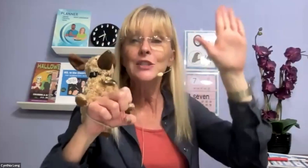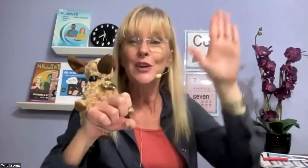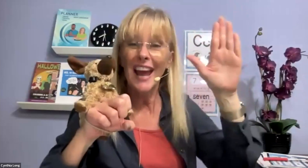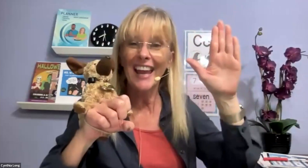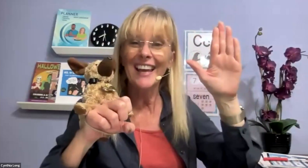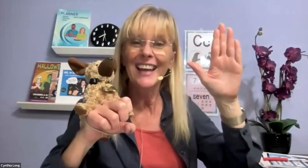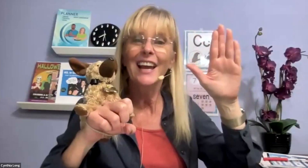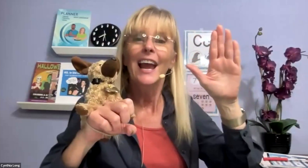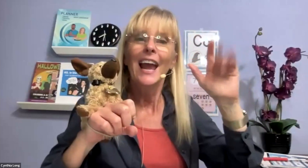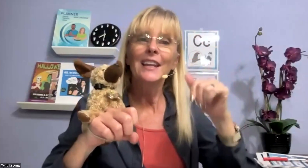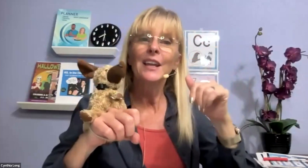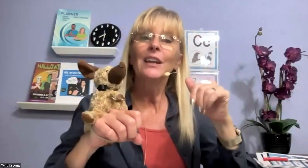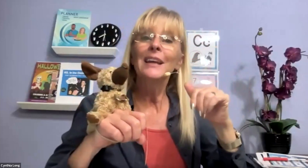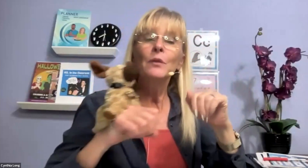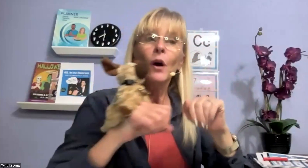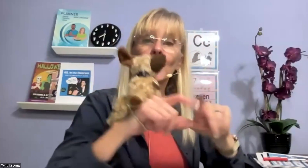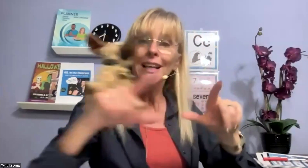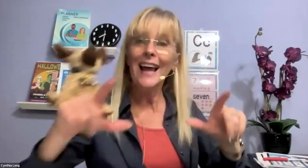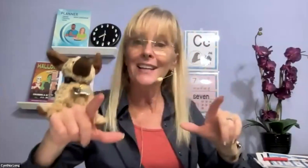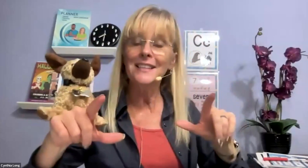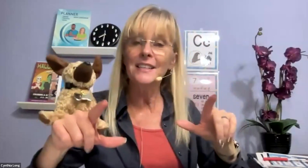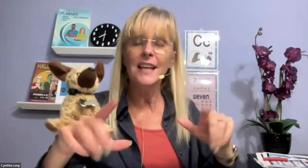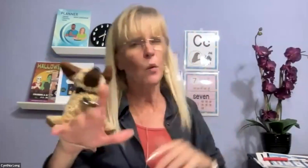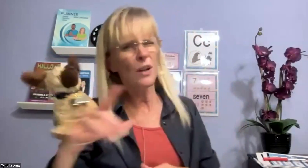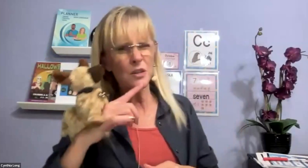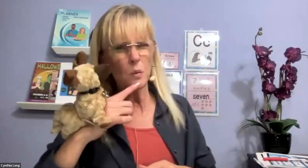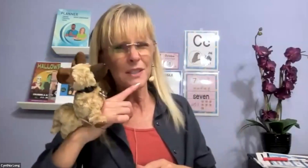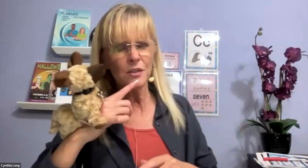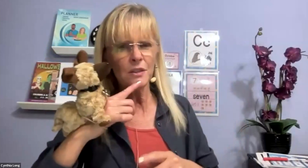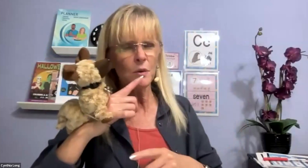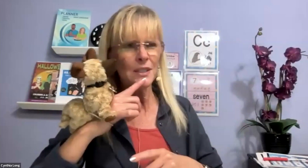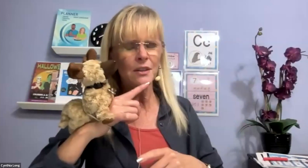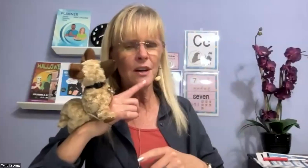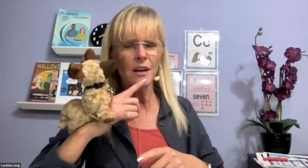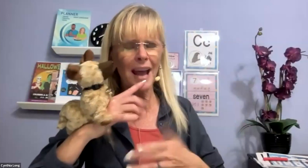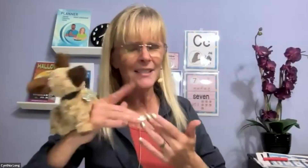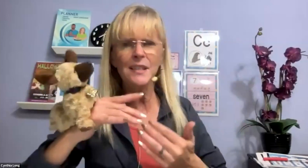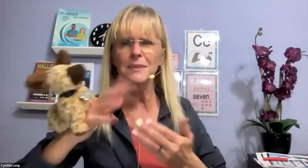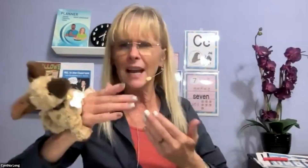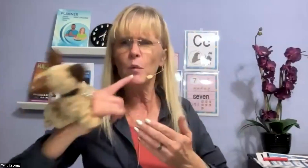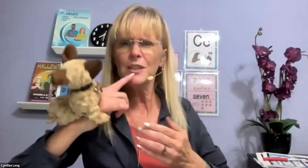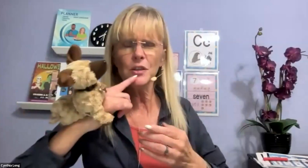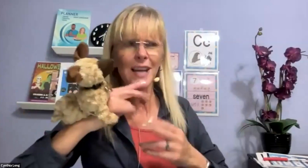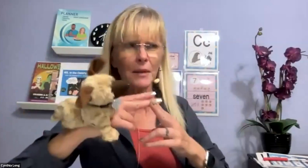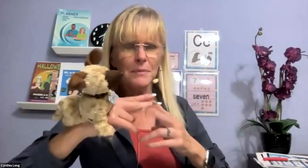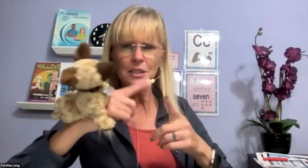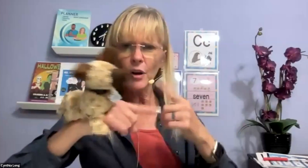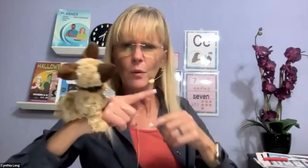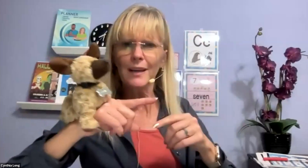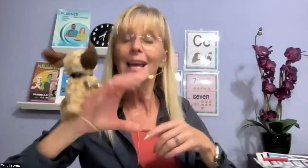her hand, and then the other class then say, what's her ask them, say, what's her name start with?